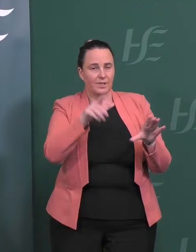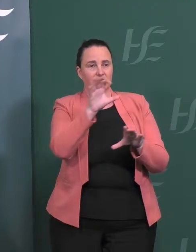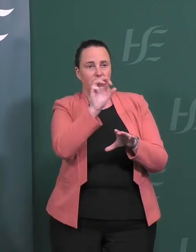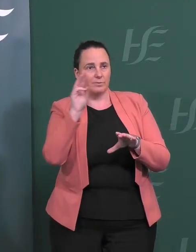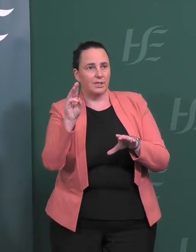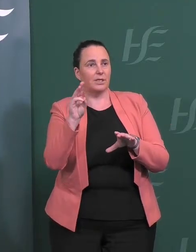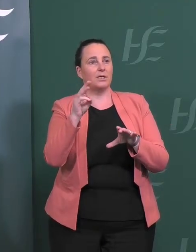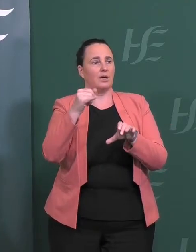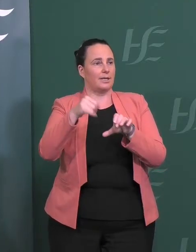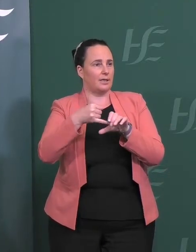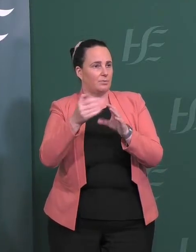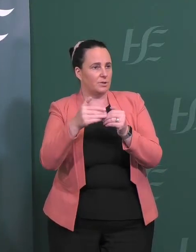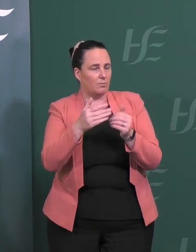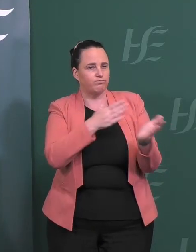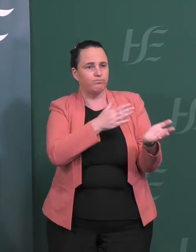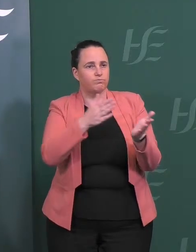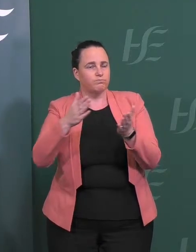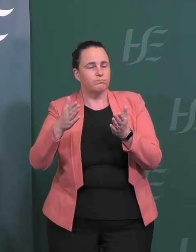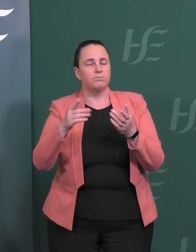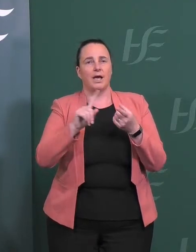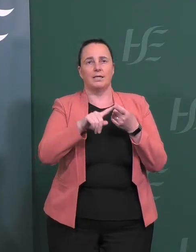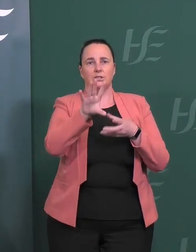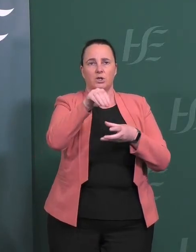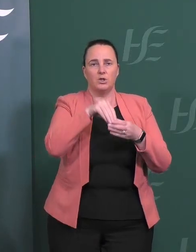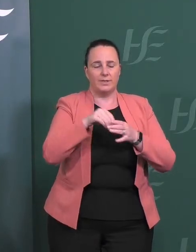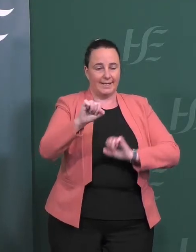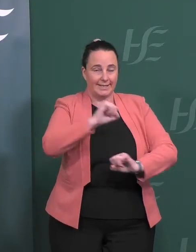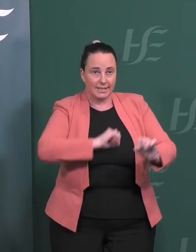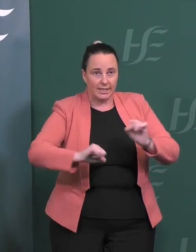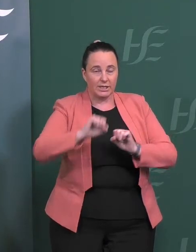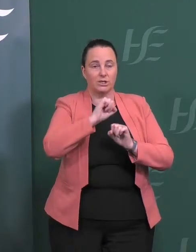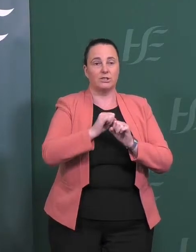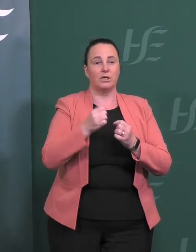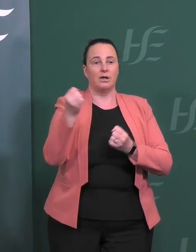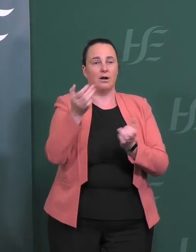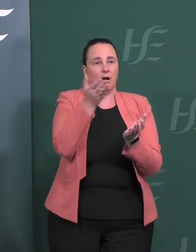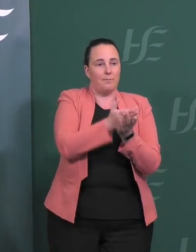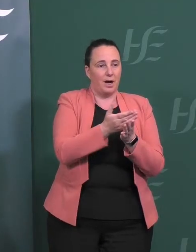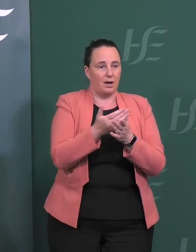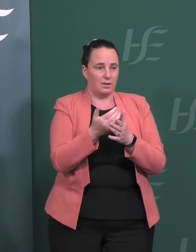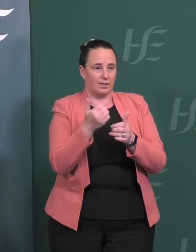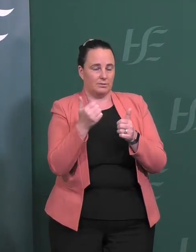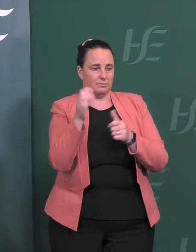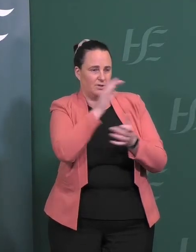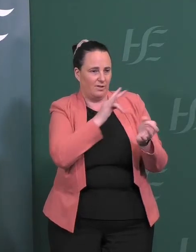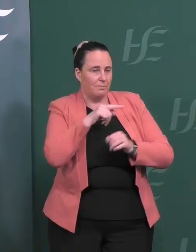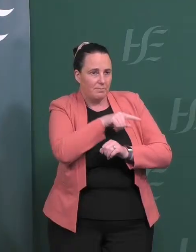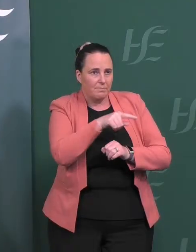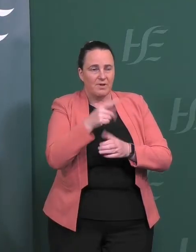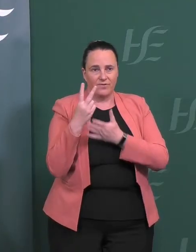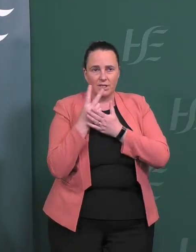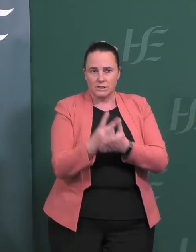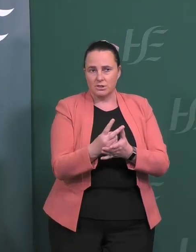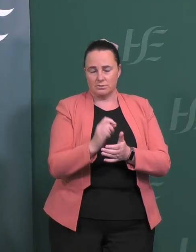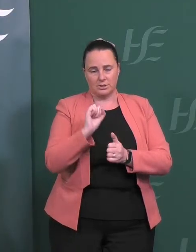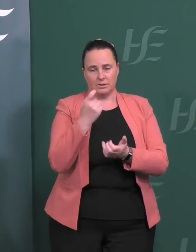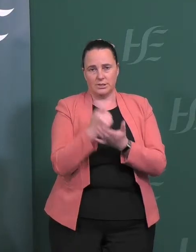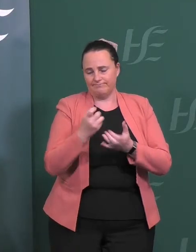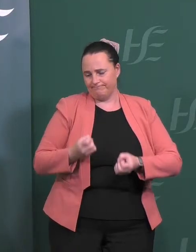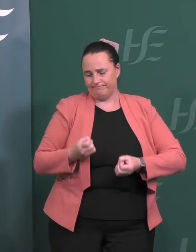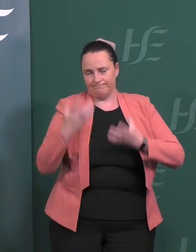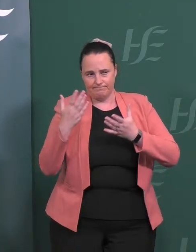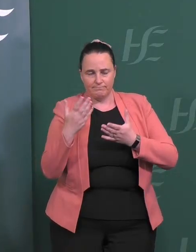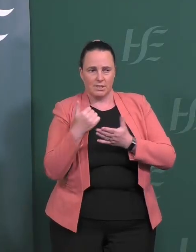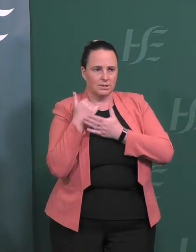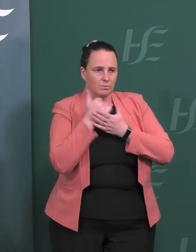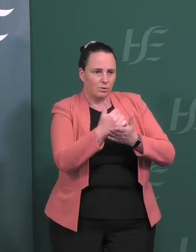GPs, pharmacies, but also those people, cleaners, car park attendants, volunteers, who've given a lot of time and